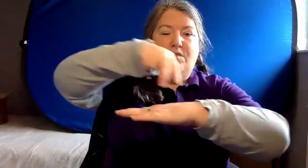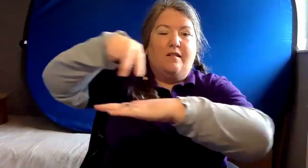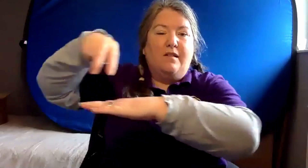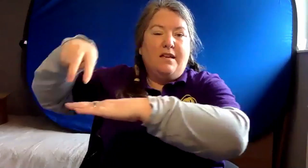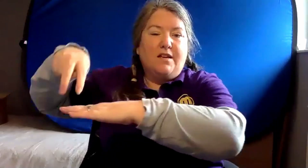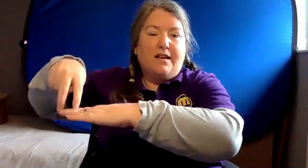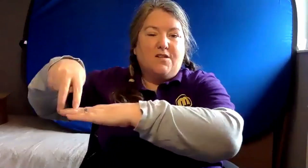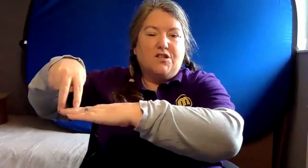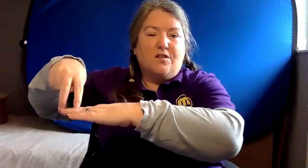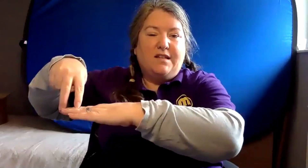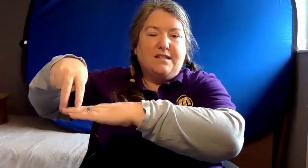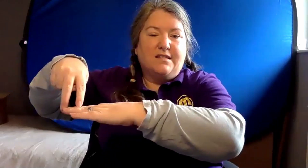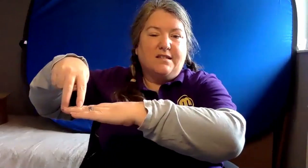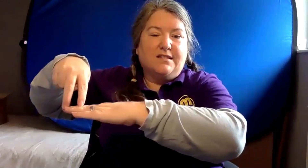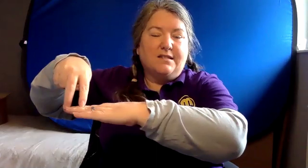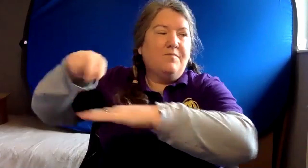well. Showing distance.